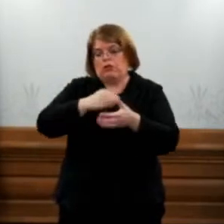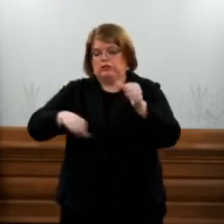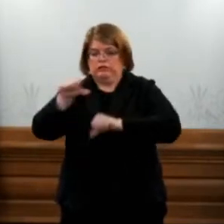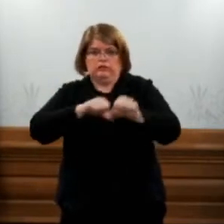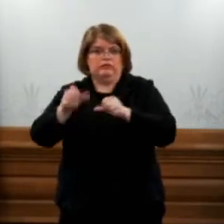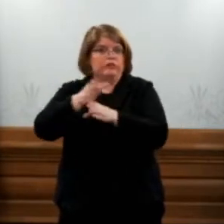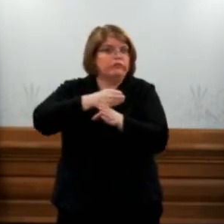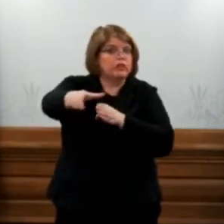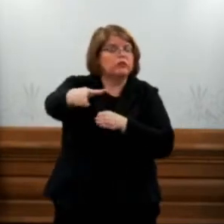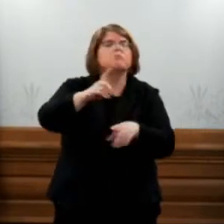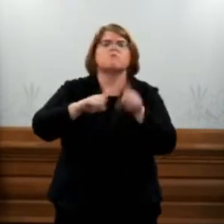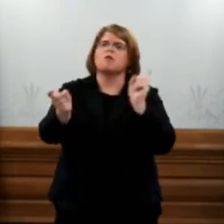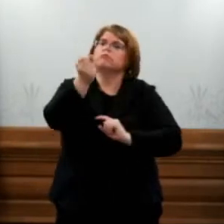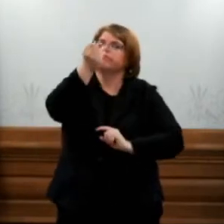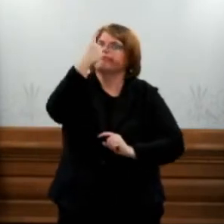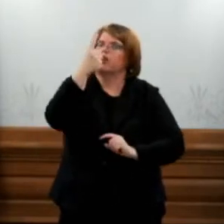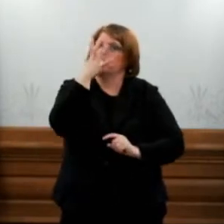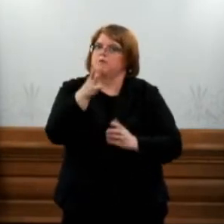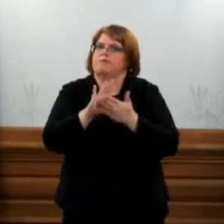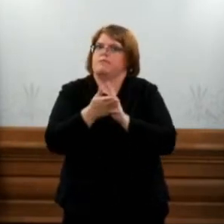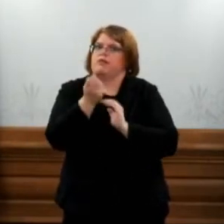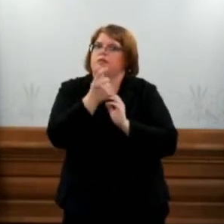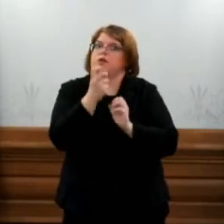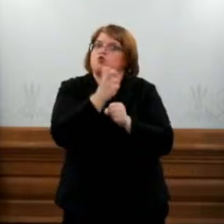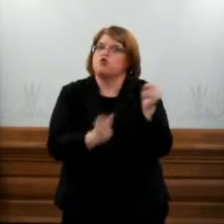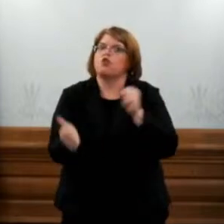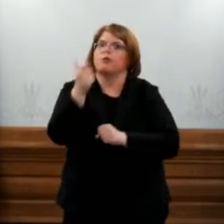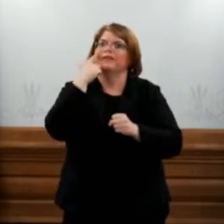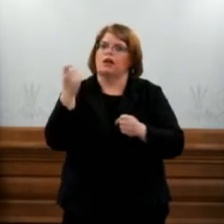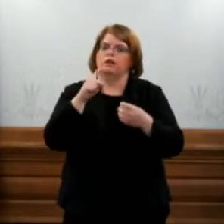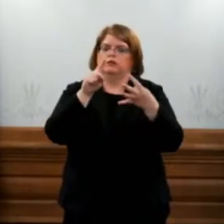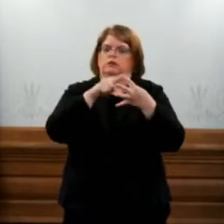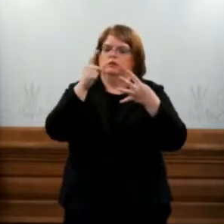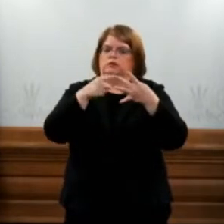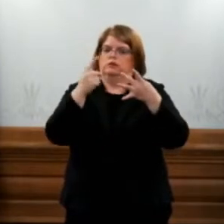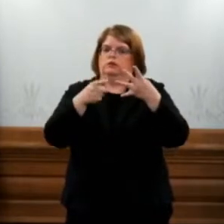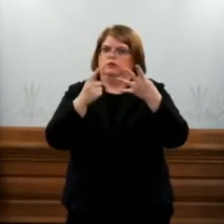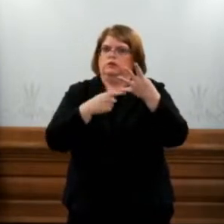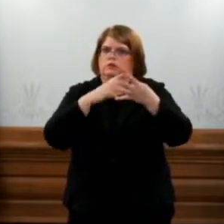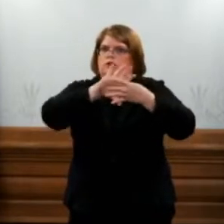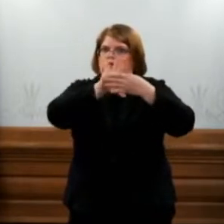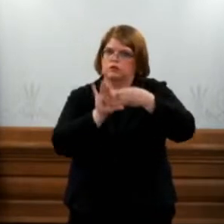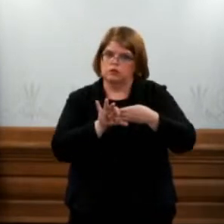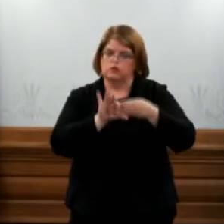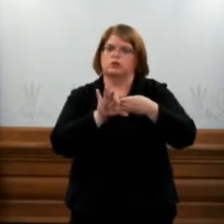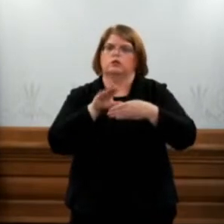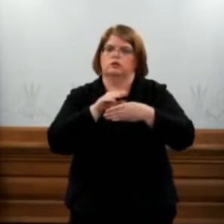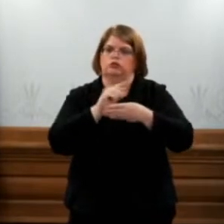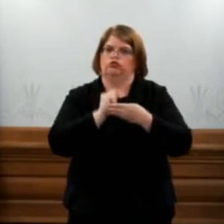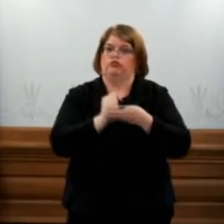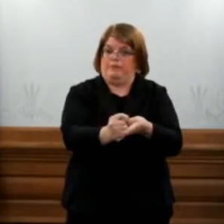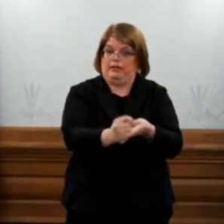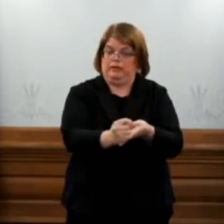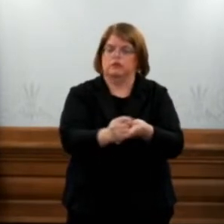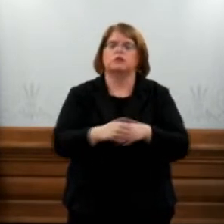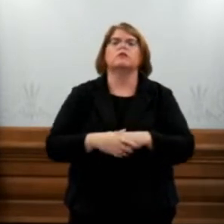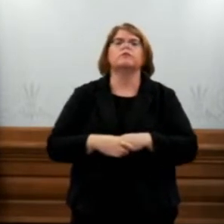just going to make it a little bit more difficult now with the EUA. Yeah, and I might point out that when people donate